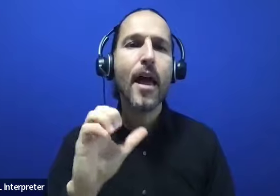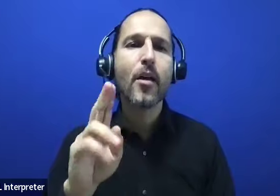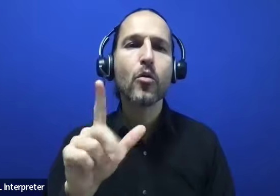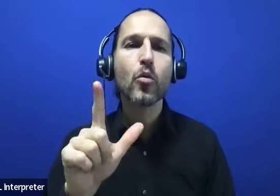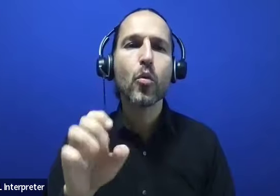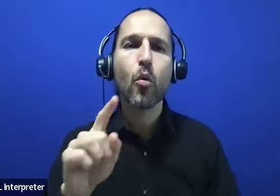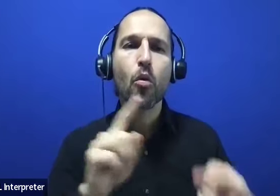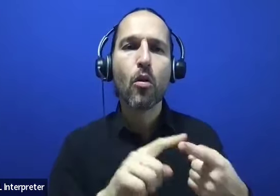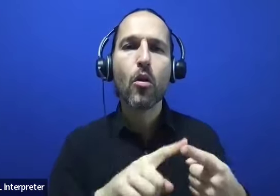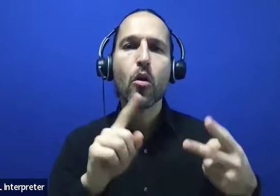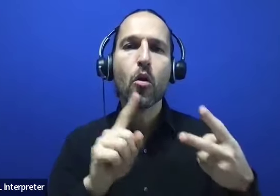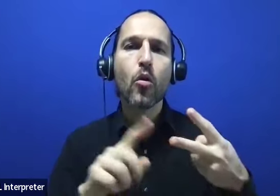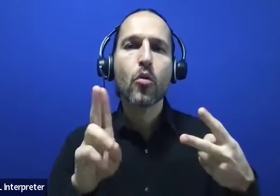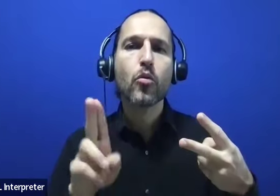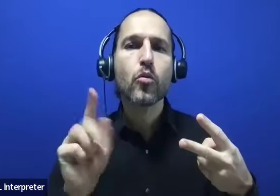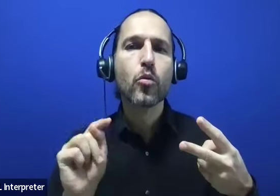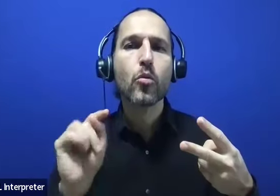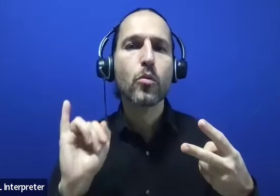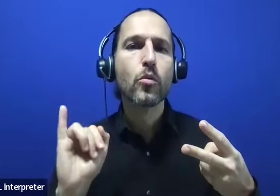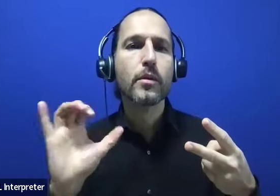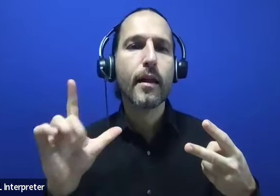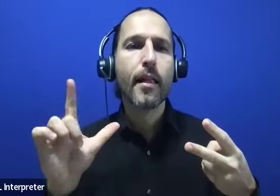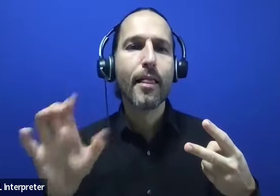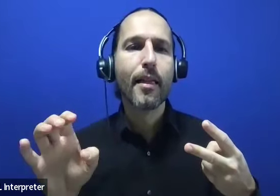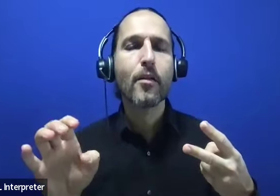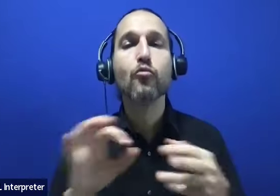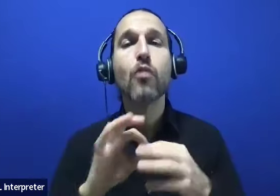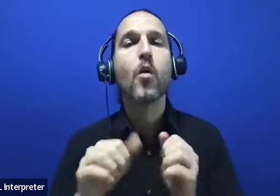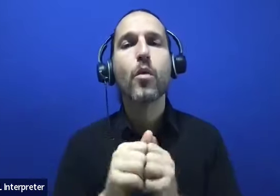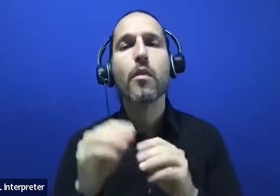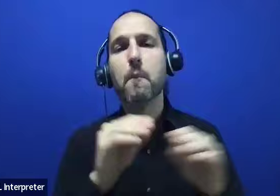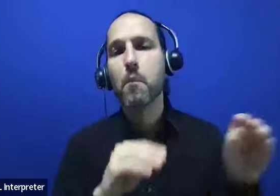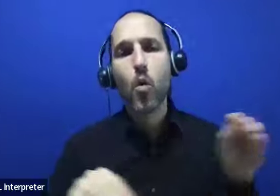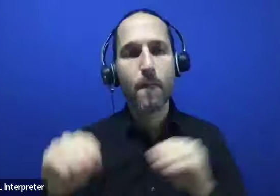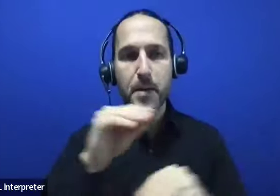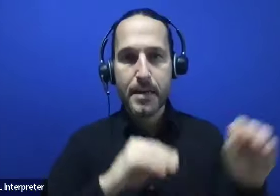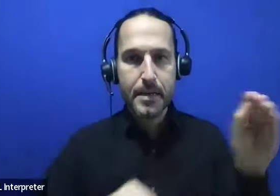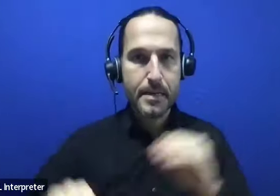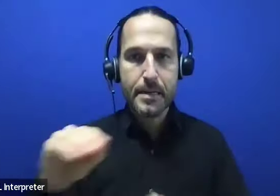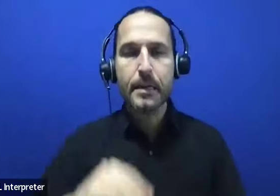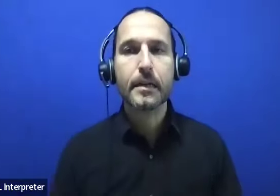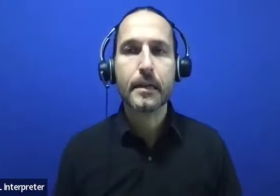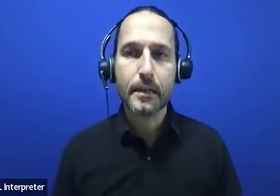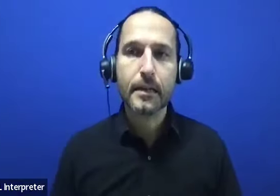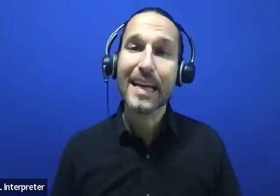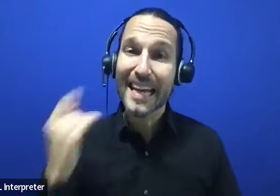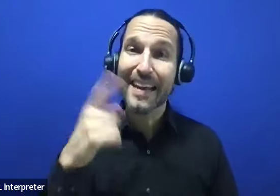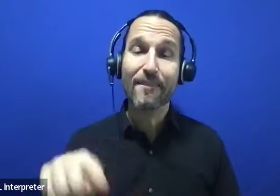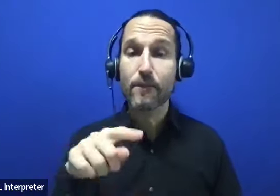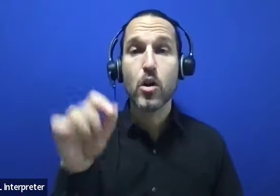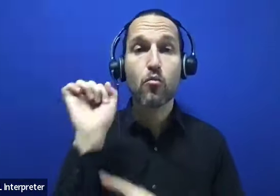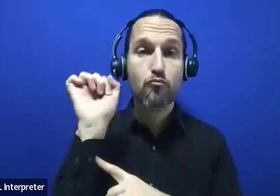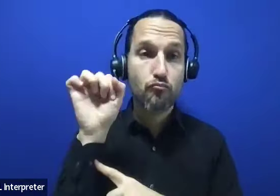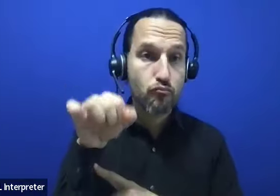And these control movement. So if you move your